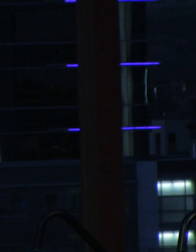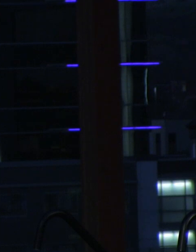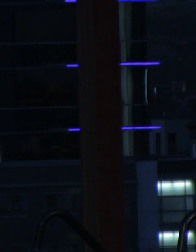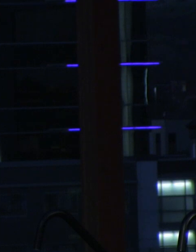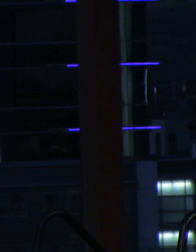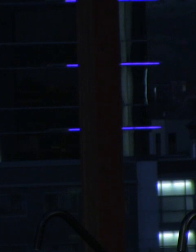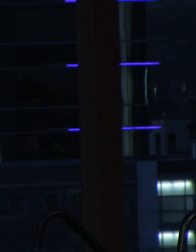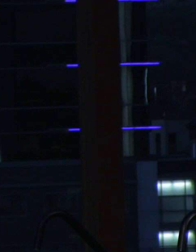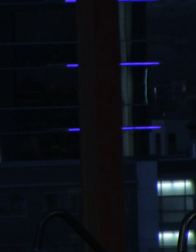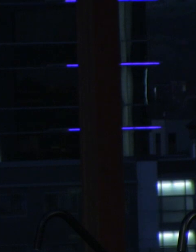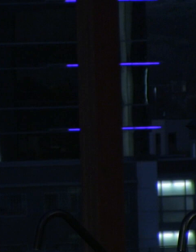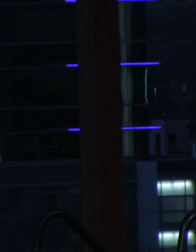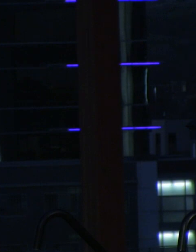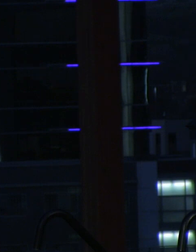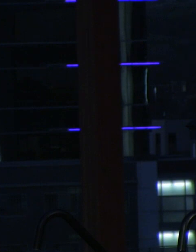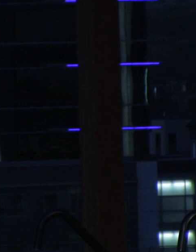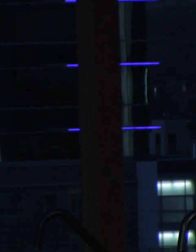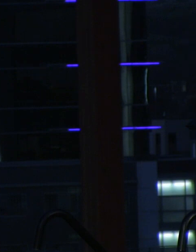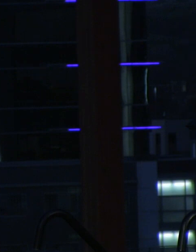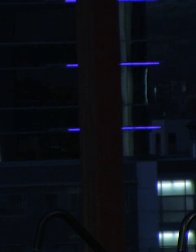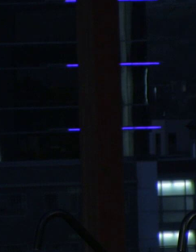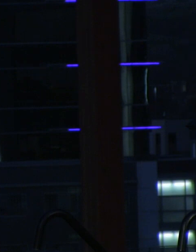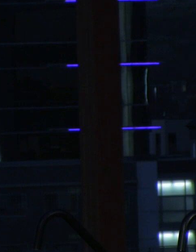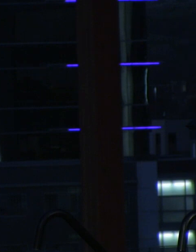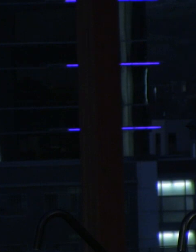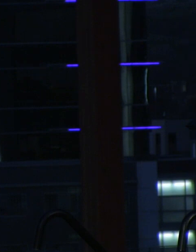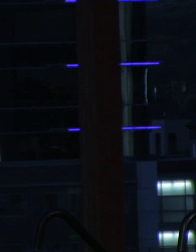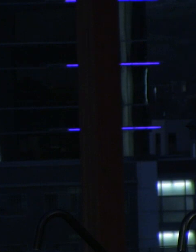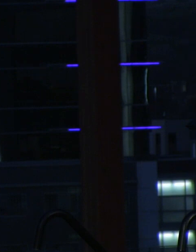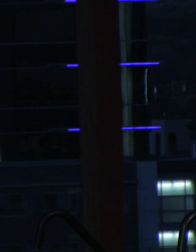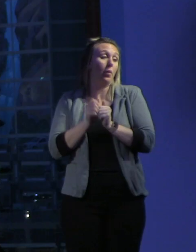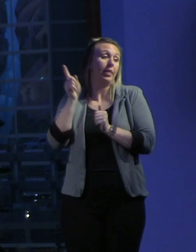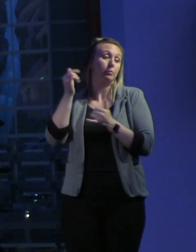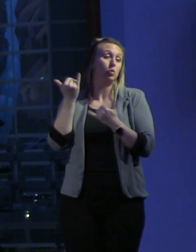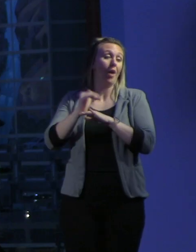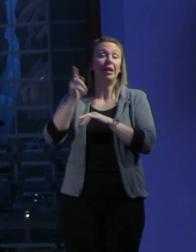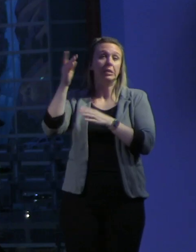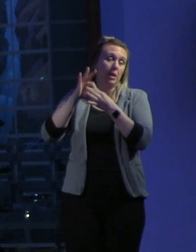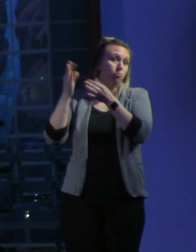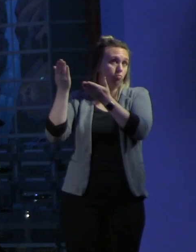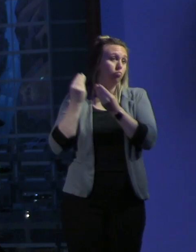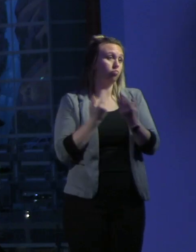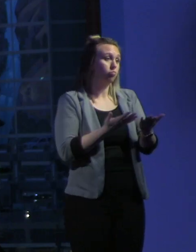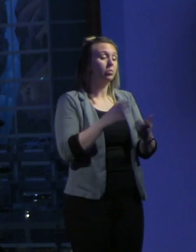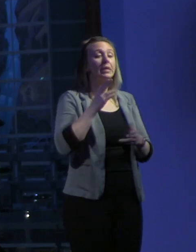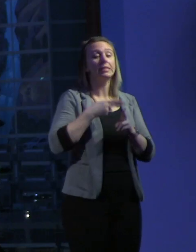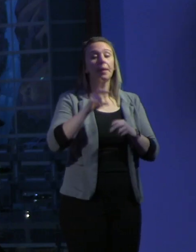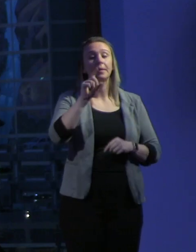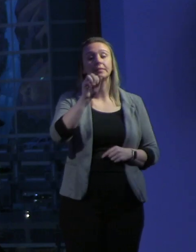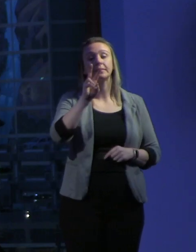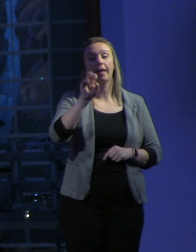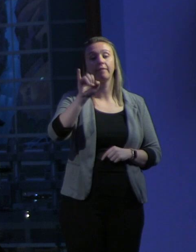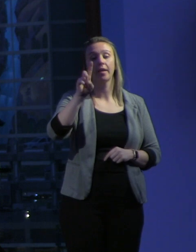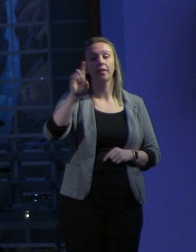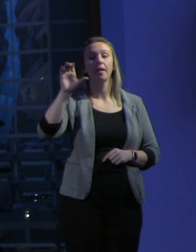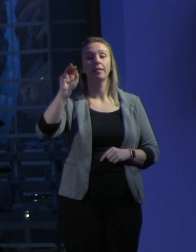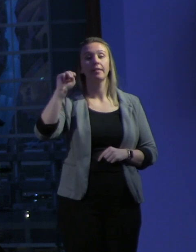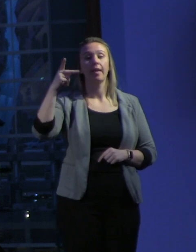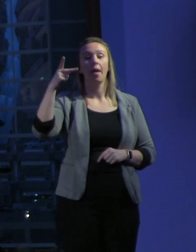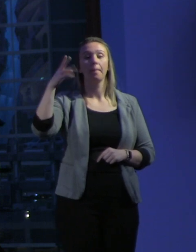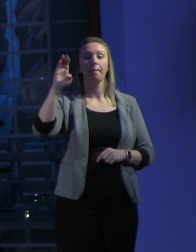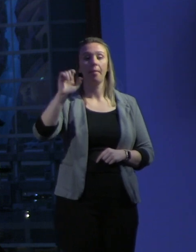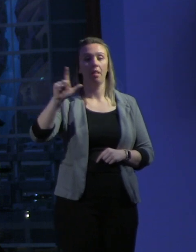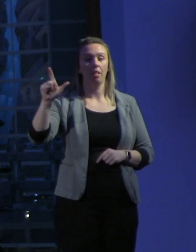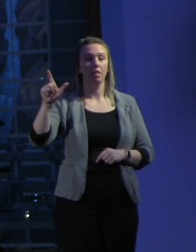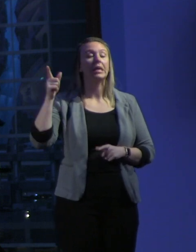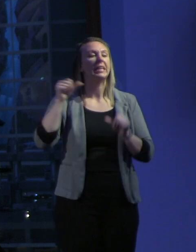So I'm going to say his name, because I talked to him tonight, and he said, go ahead and say my name. So his name is David Campbell. So David Campbell keeps coming